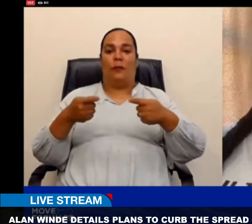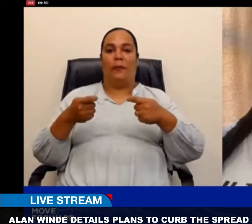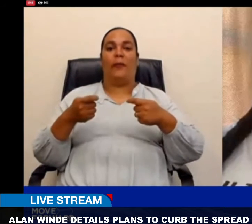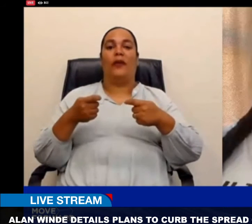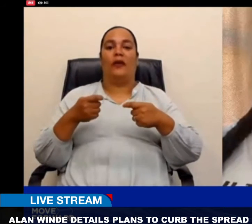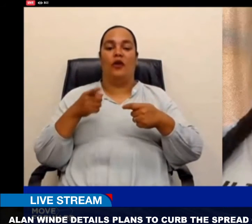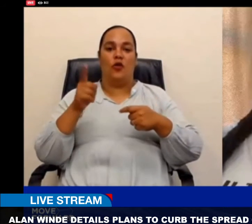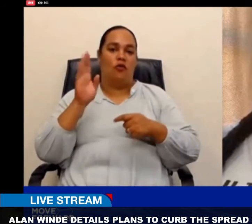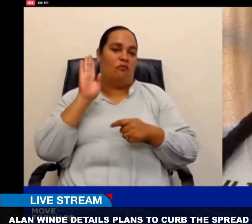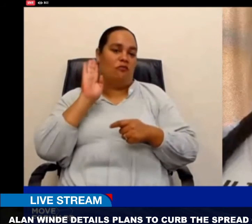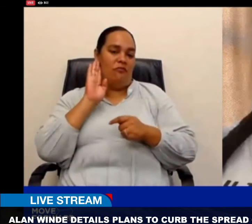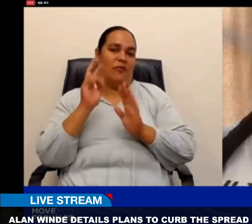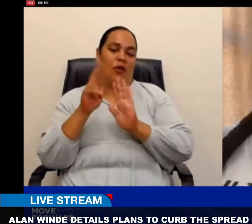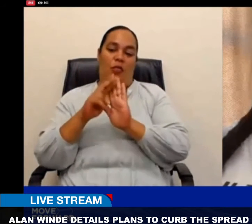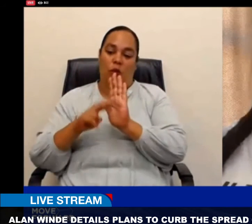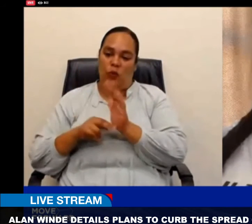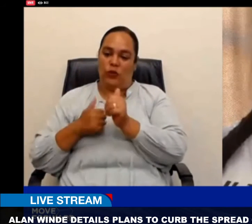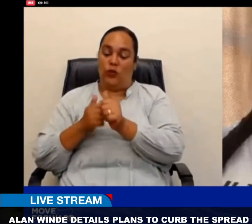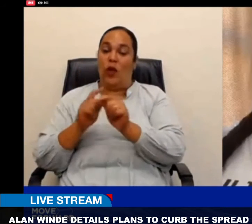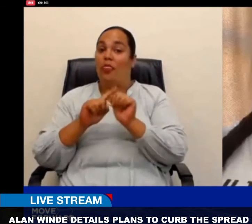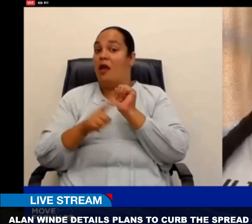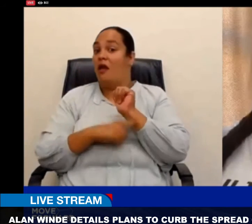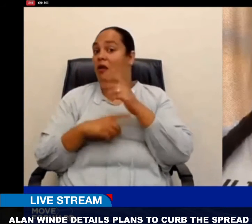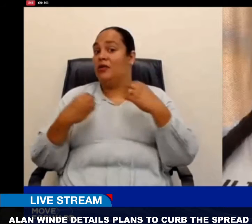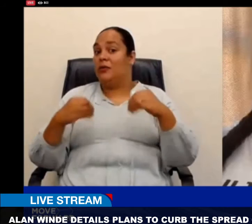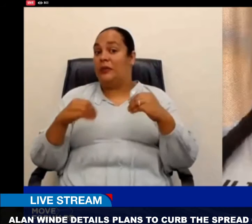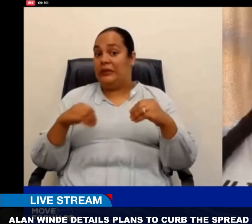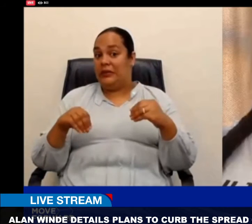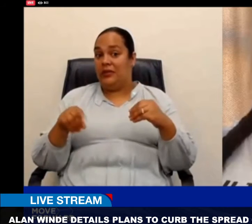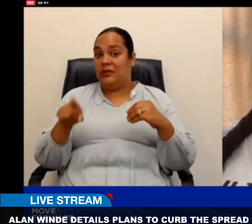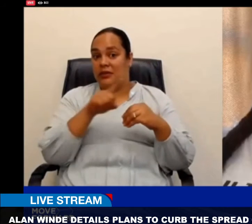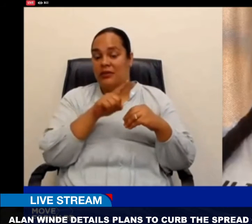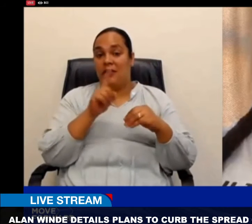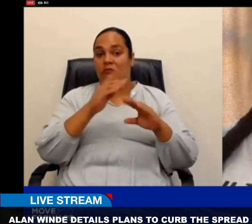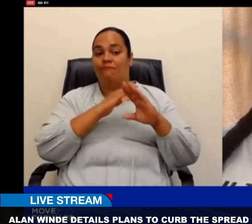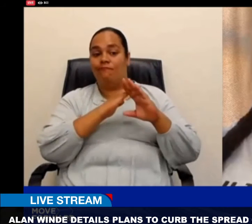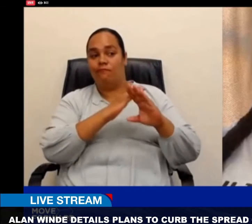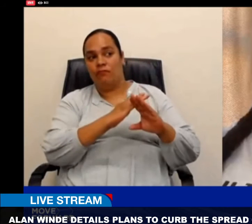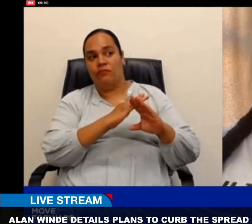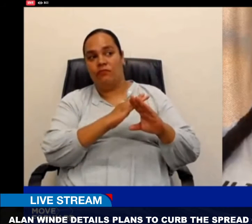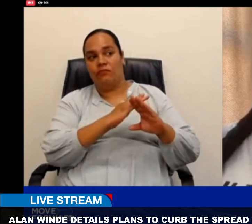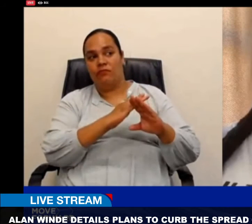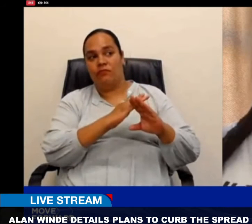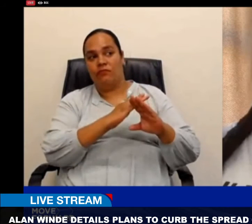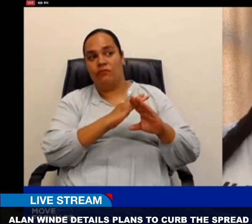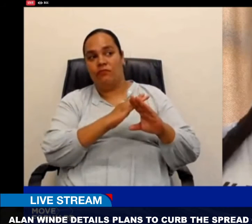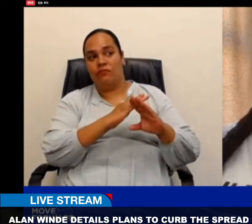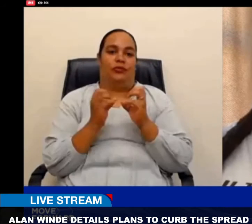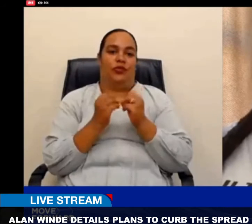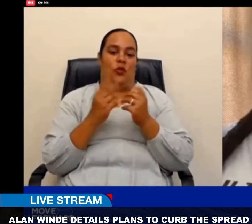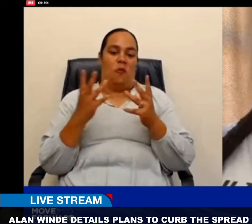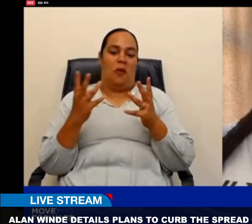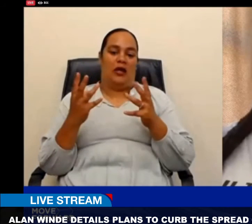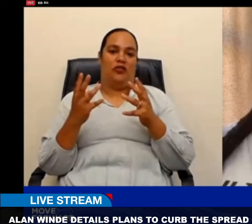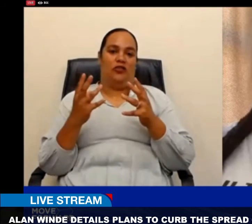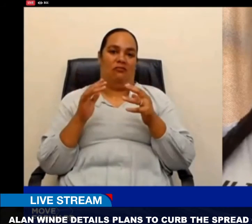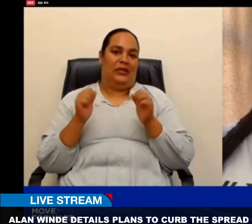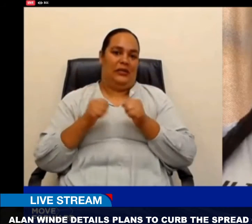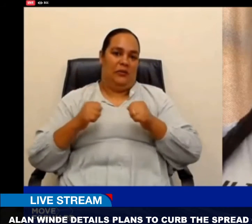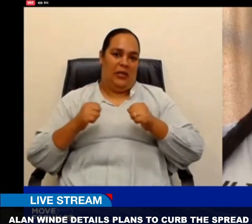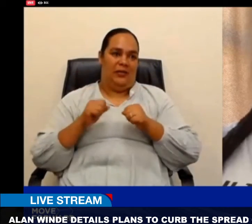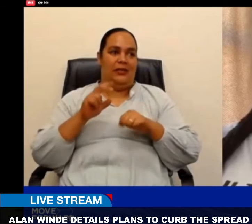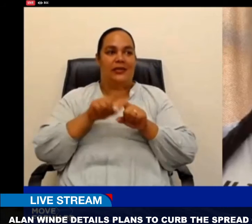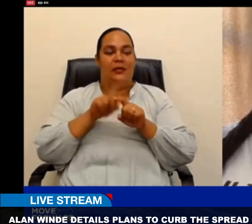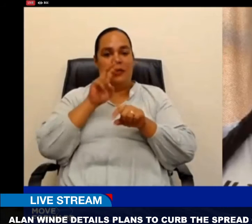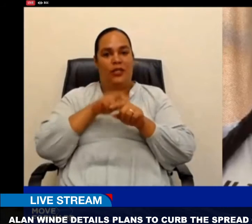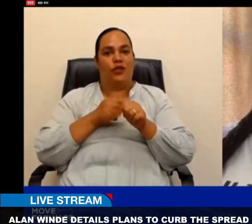to the protocols. And lastly, for the businesses, where they must avoid a situation of the gatherings within their spaces, and also they have to stick to